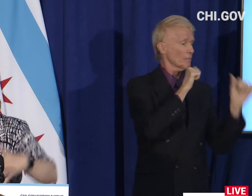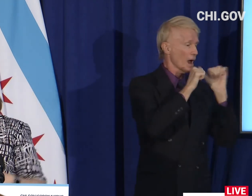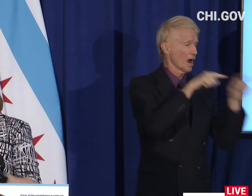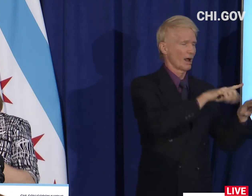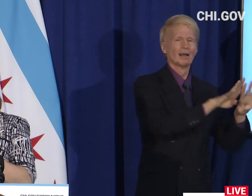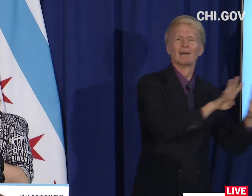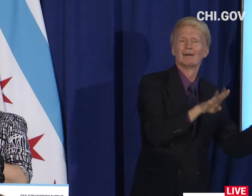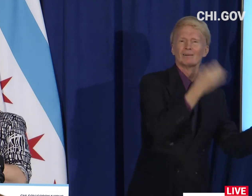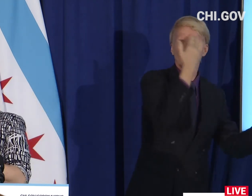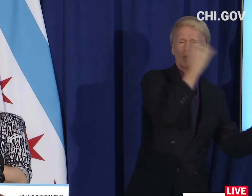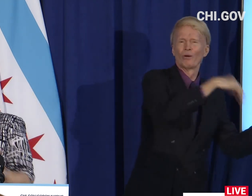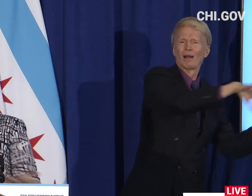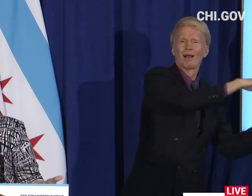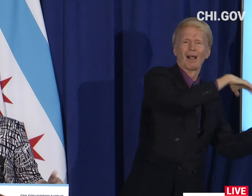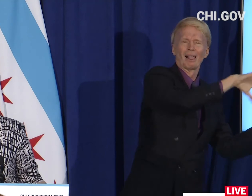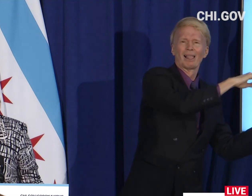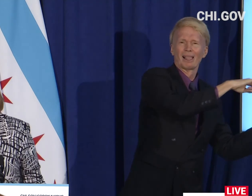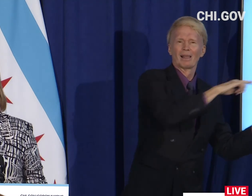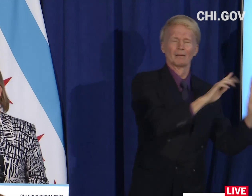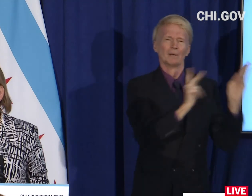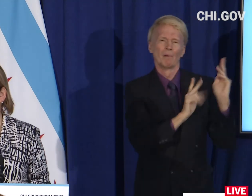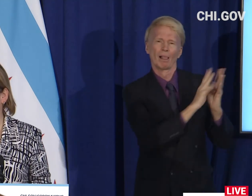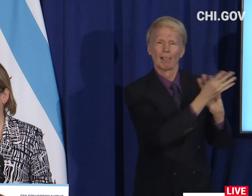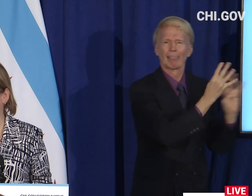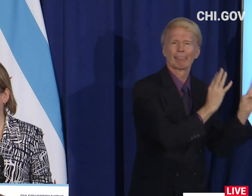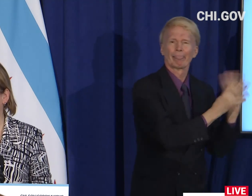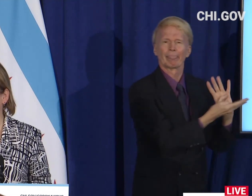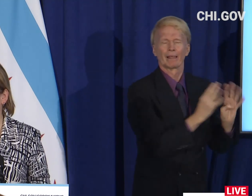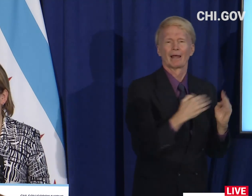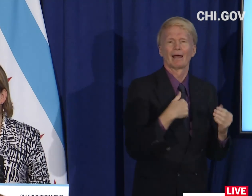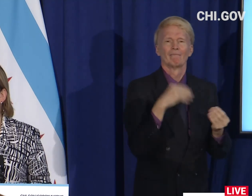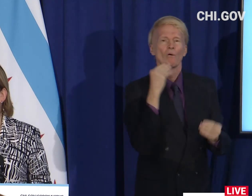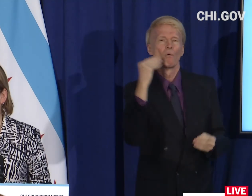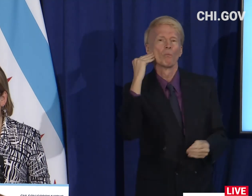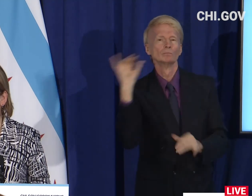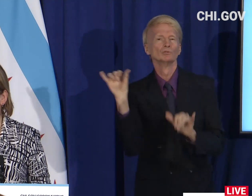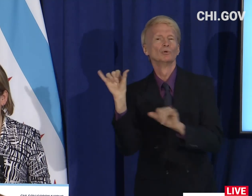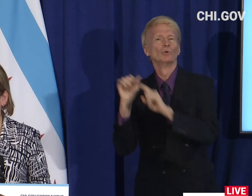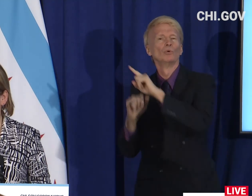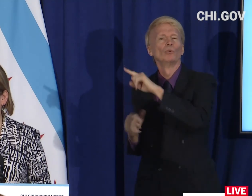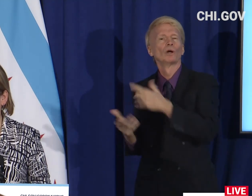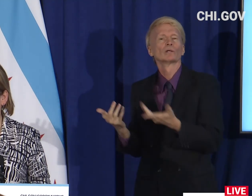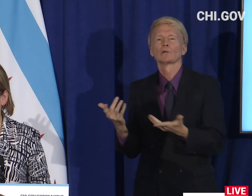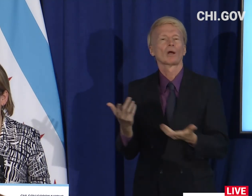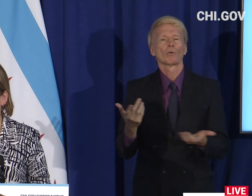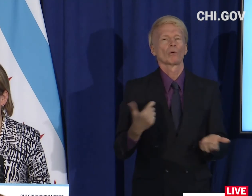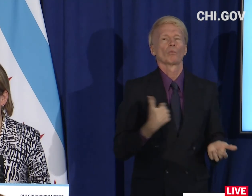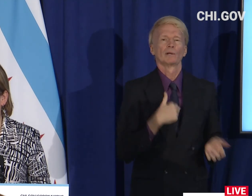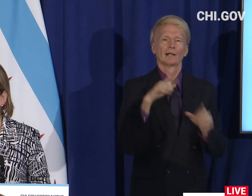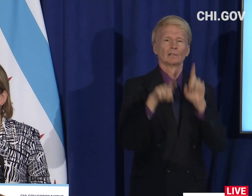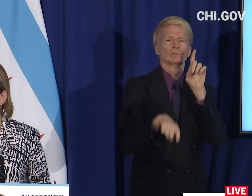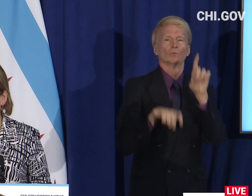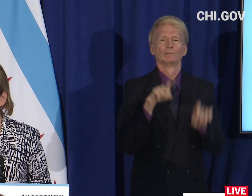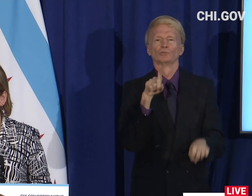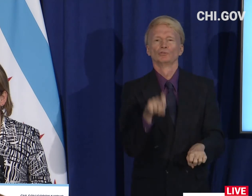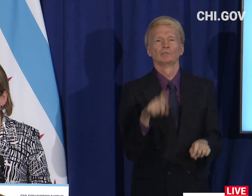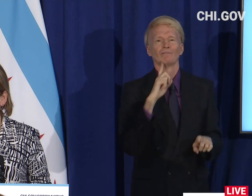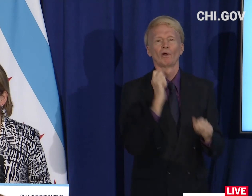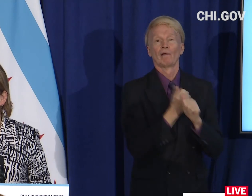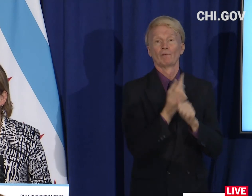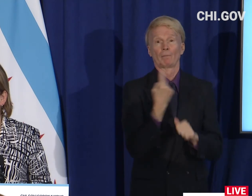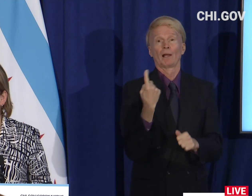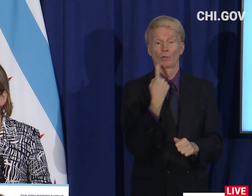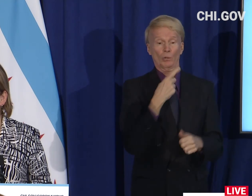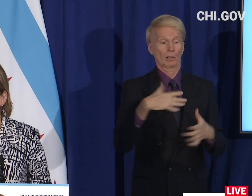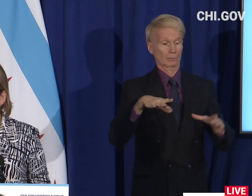that space, but then in many cases, these are people having interactions at home. We have asked the questions for everybody who's been a